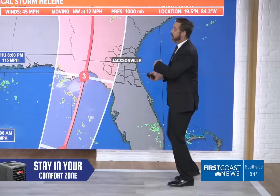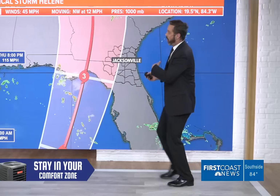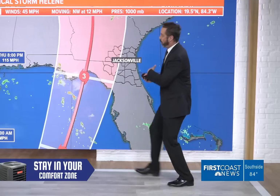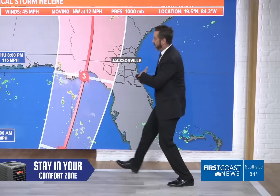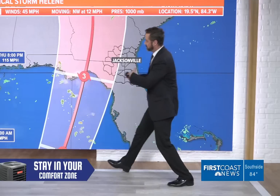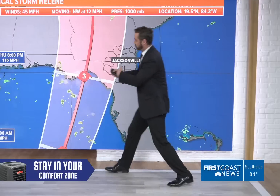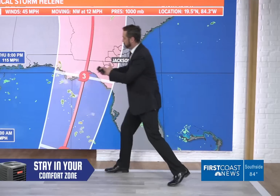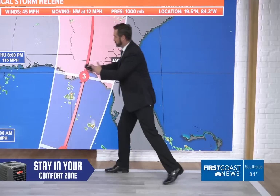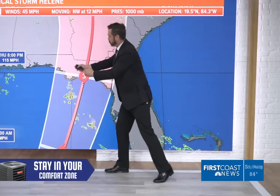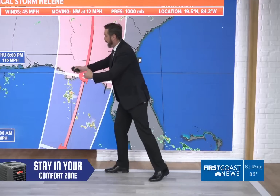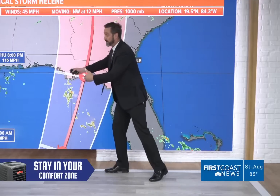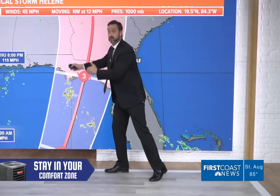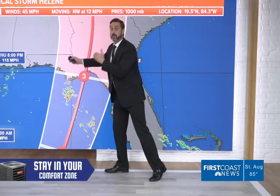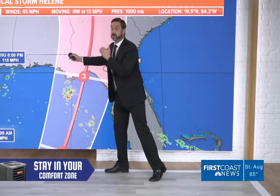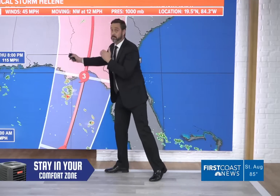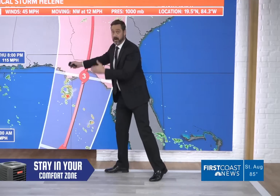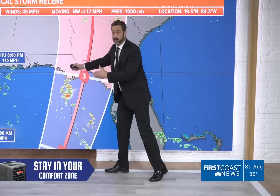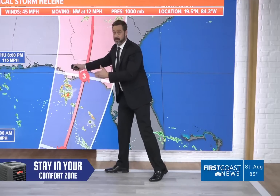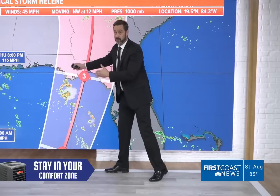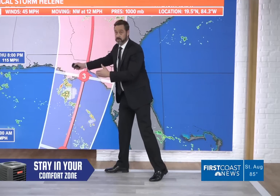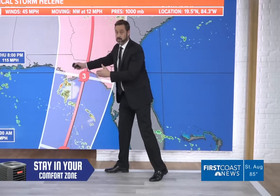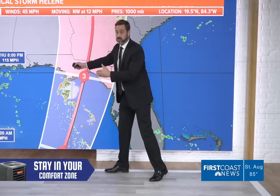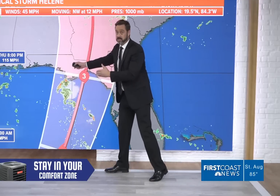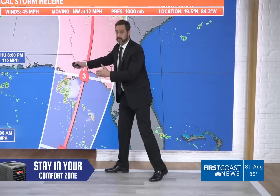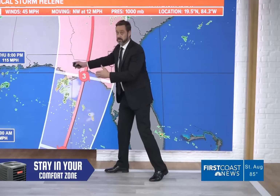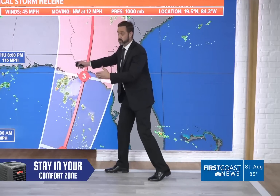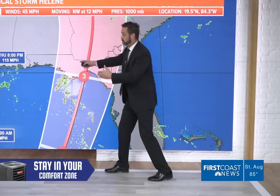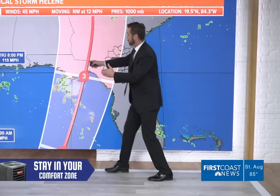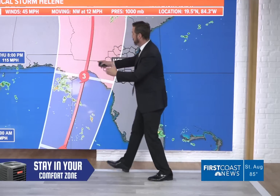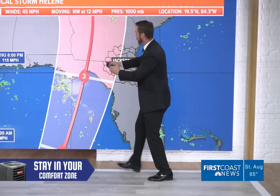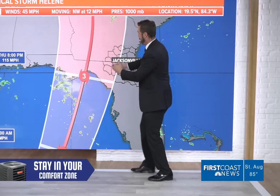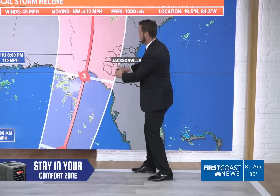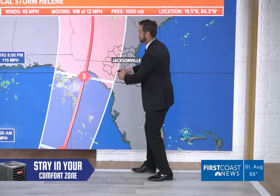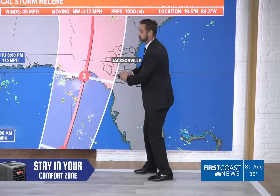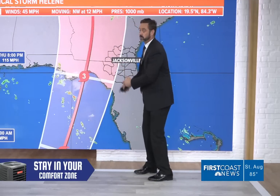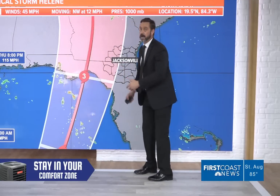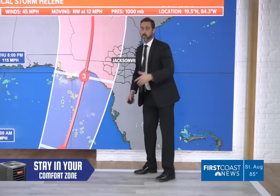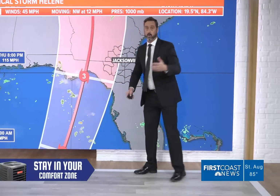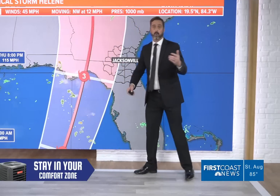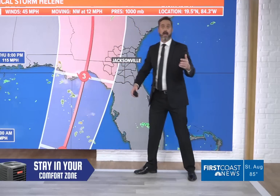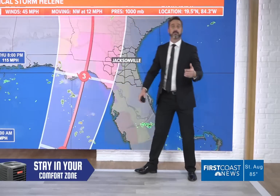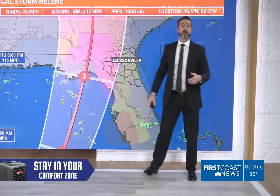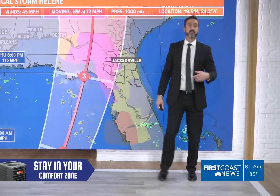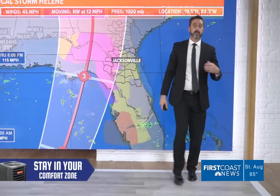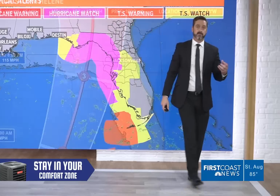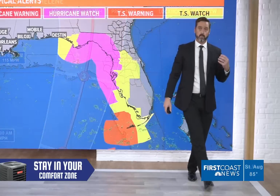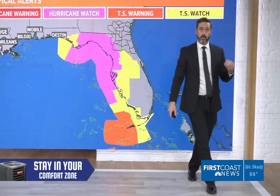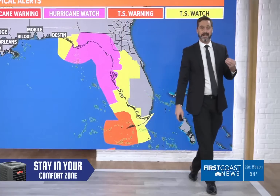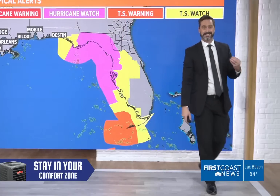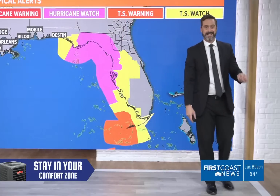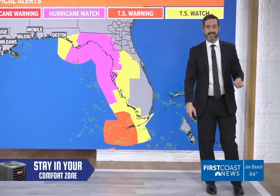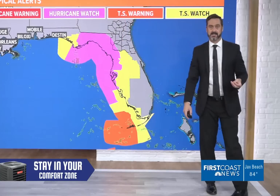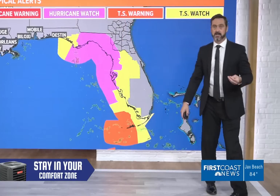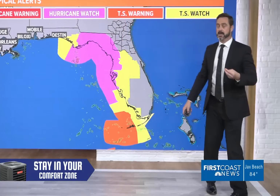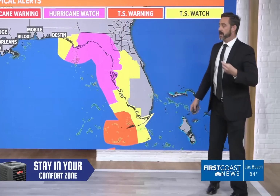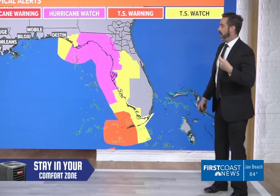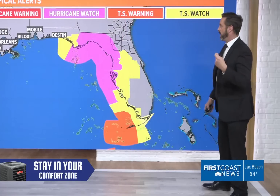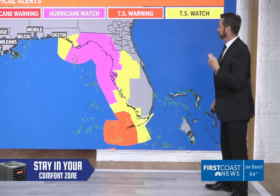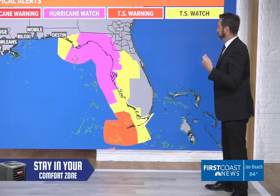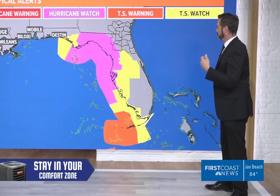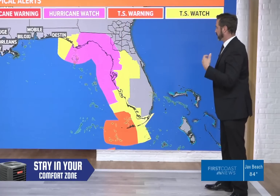center. A western track, much better for the First Coast and Southeast Georgia. An eastern track, well, we'll have some more